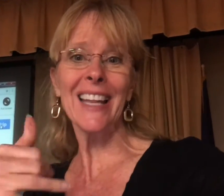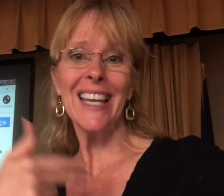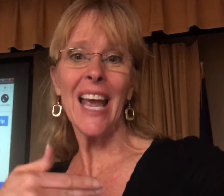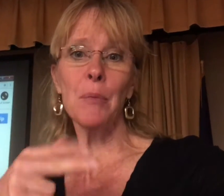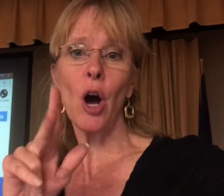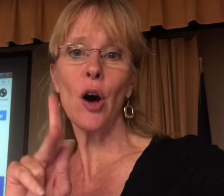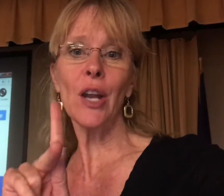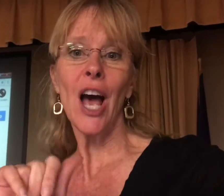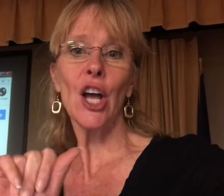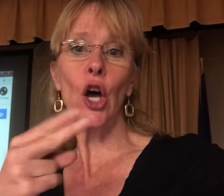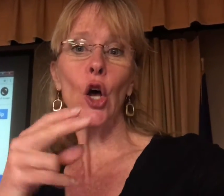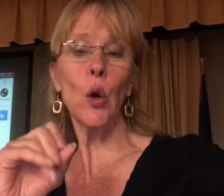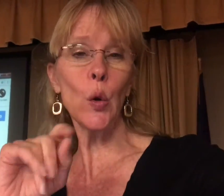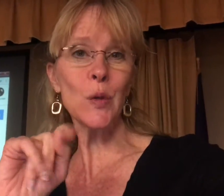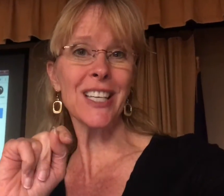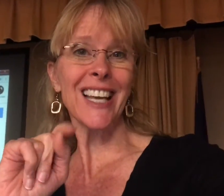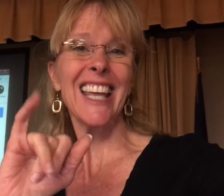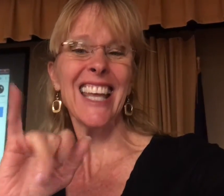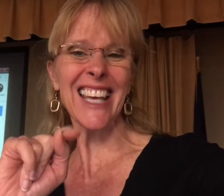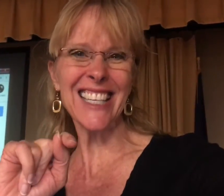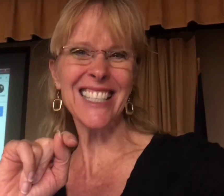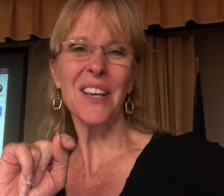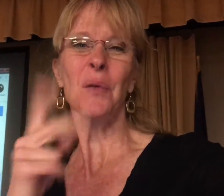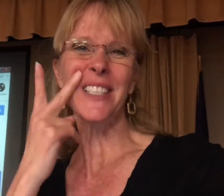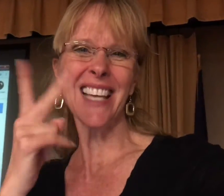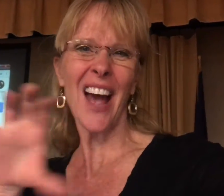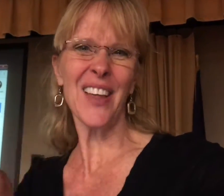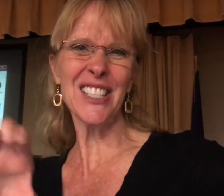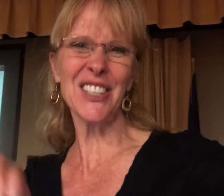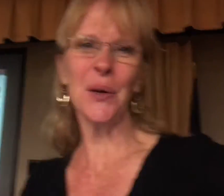the game called Kahoot It. We'll see how they do.